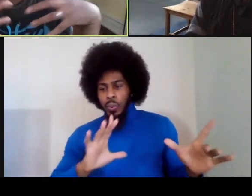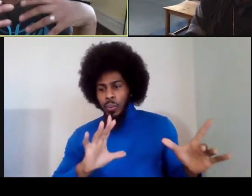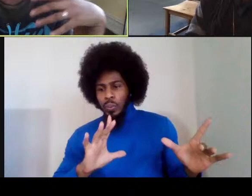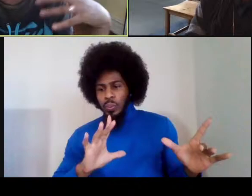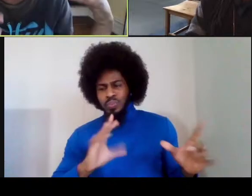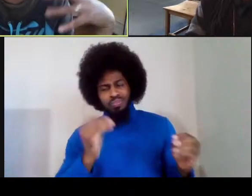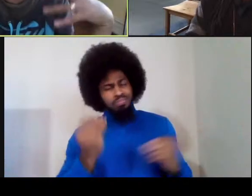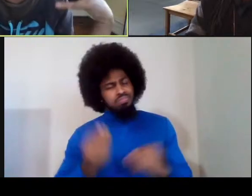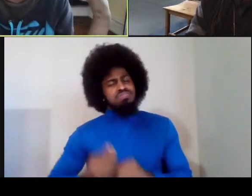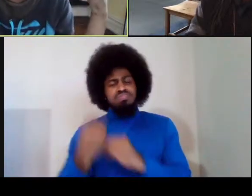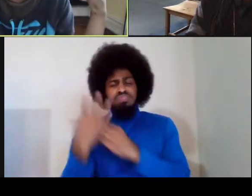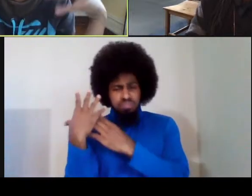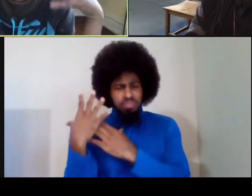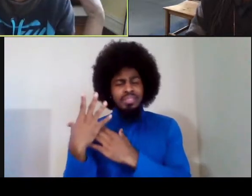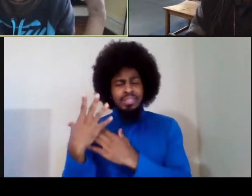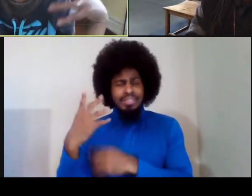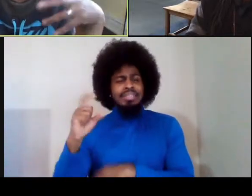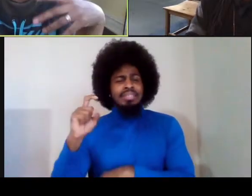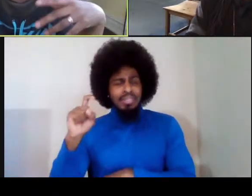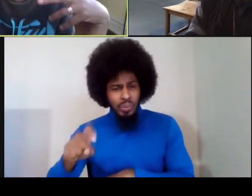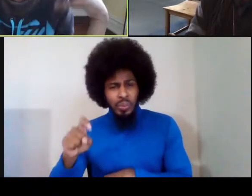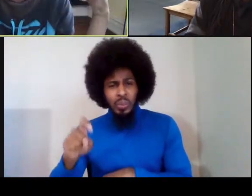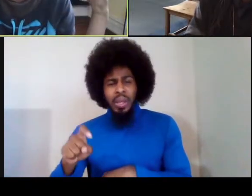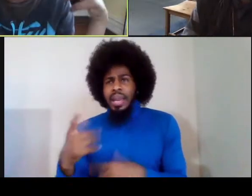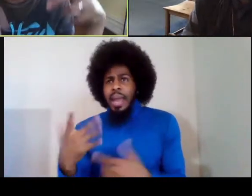that are sensitive people of the earth, and